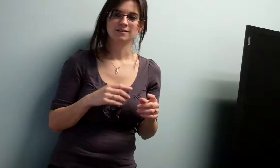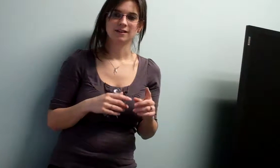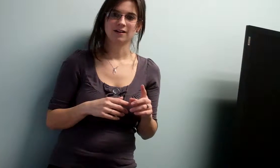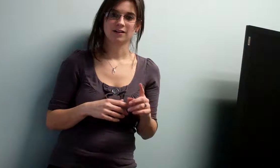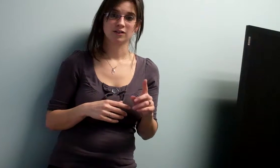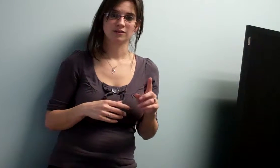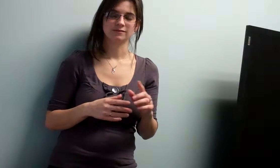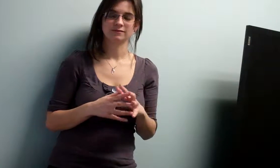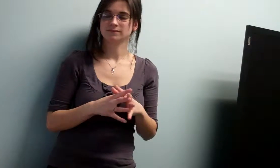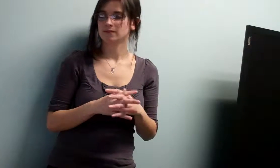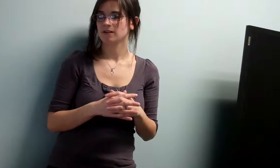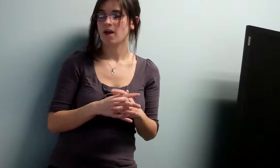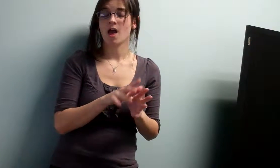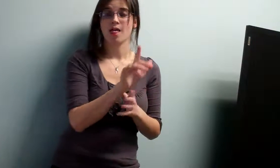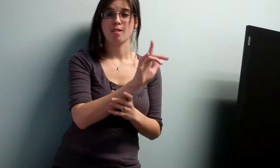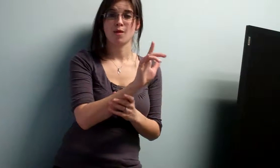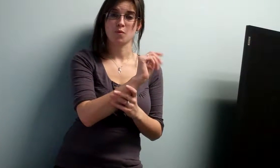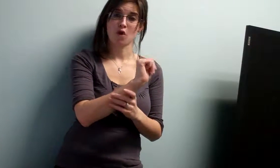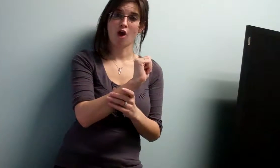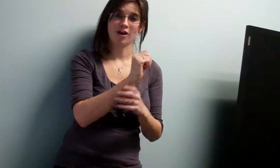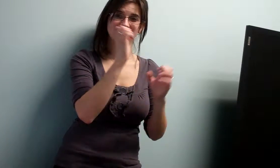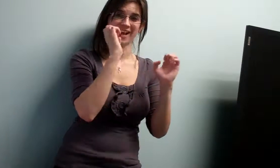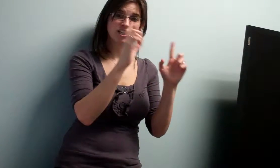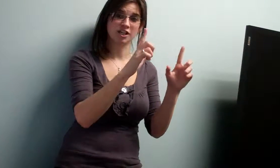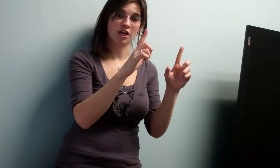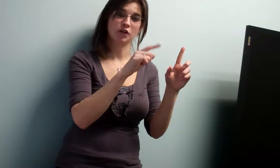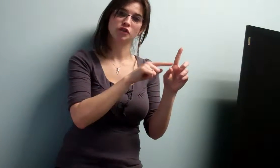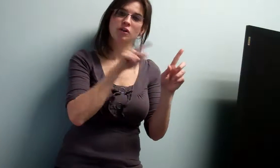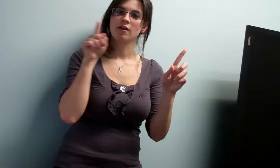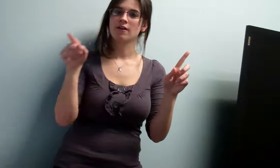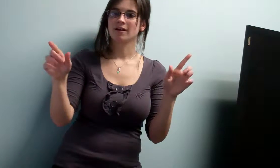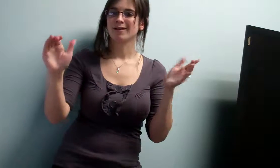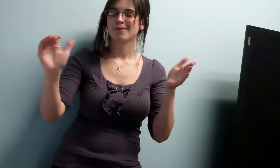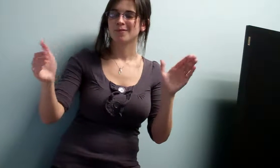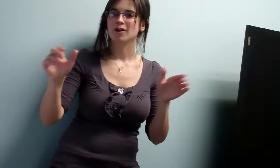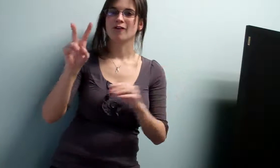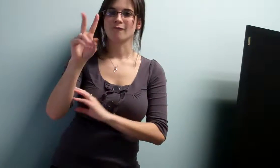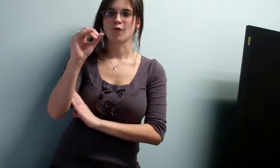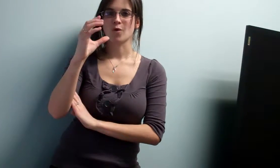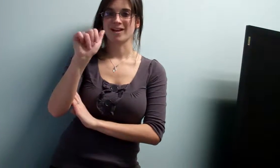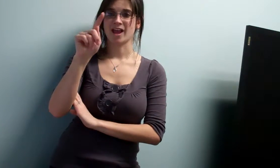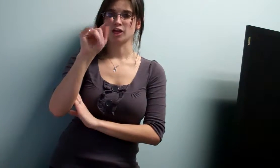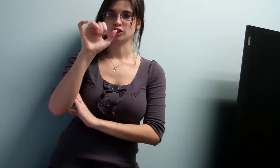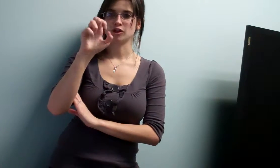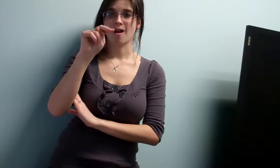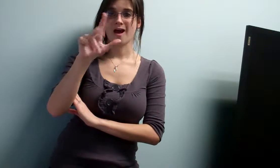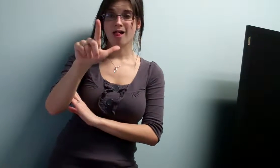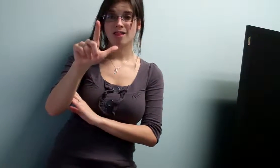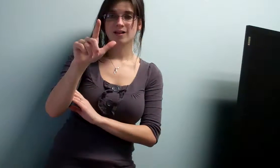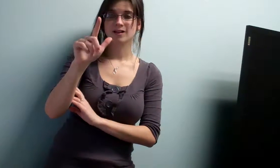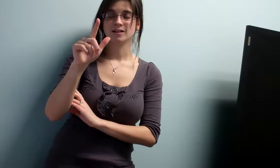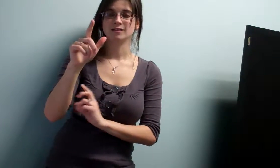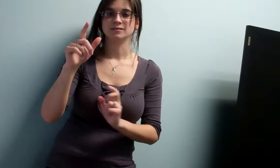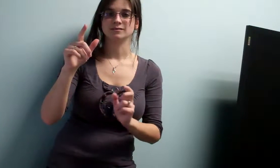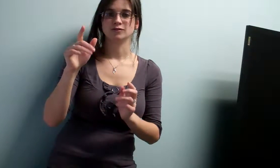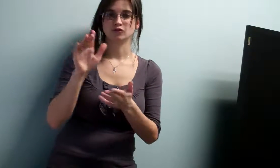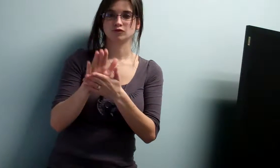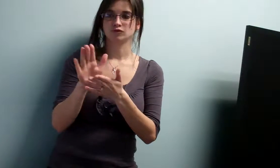Liberal arts education versus vocational education. All of these debates are still going on. Separatism